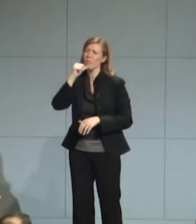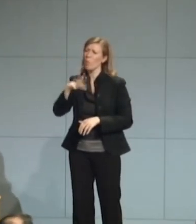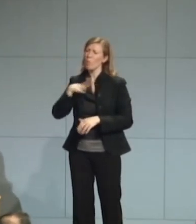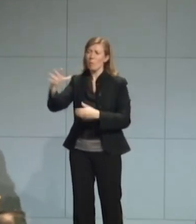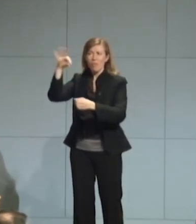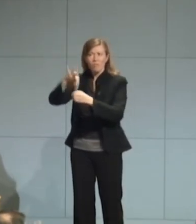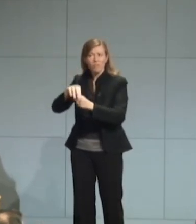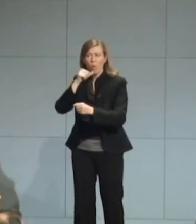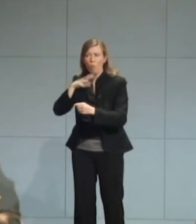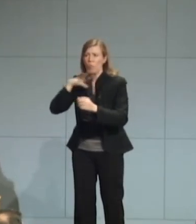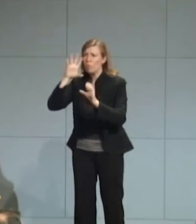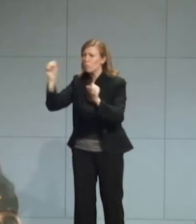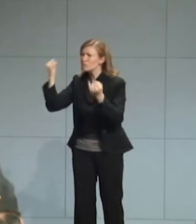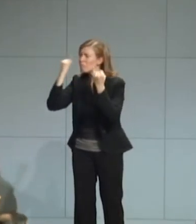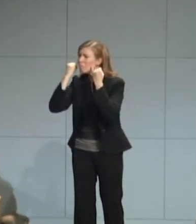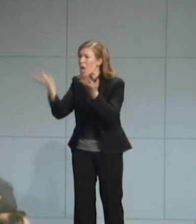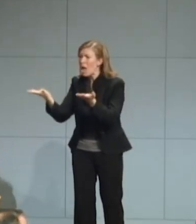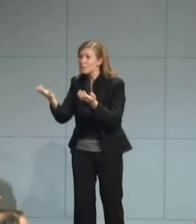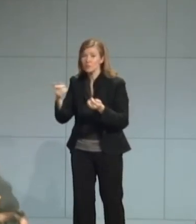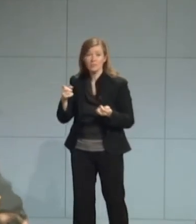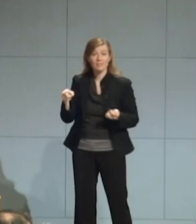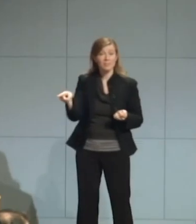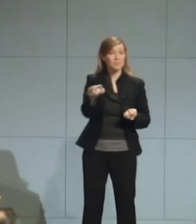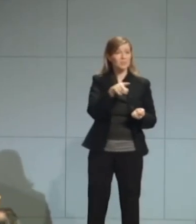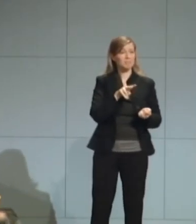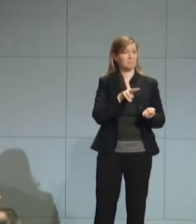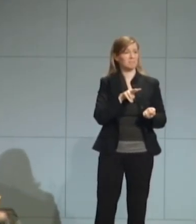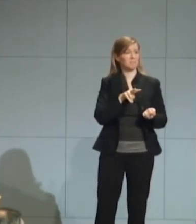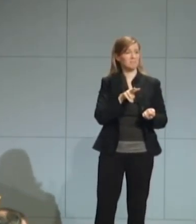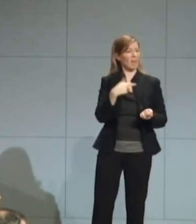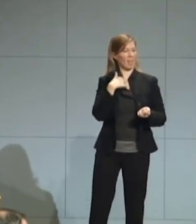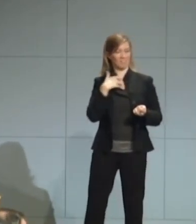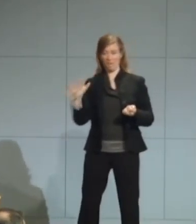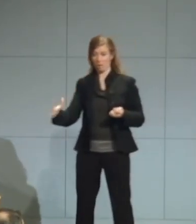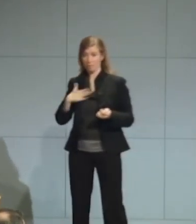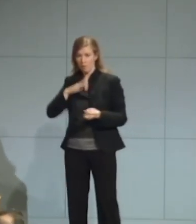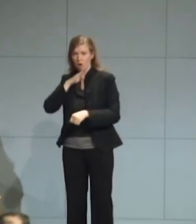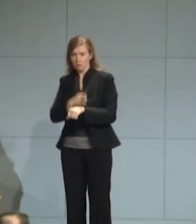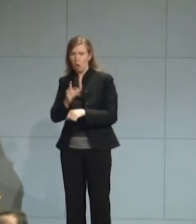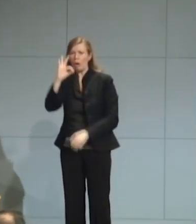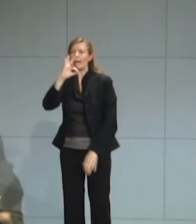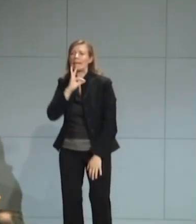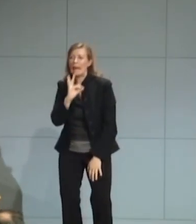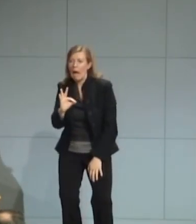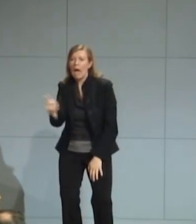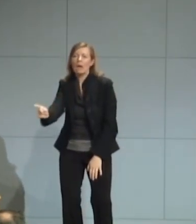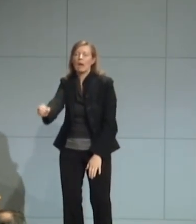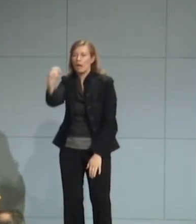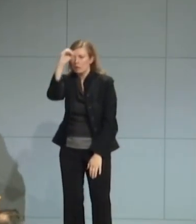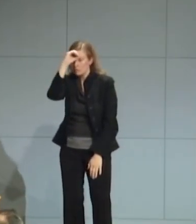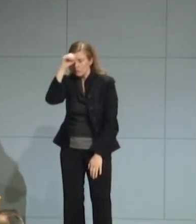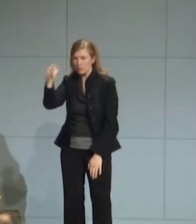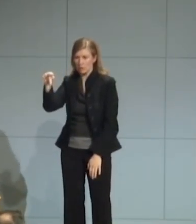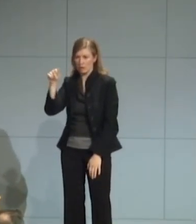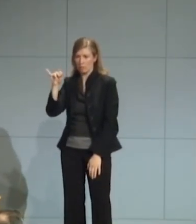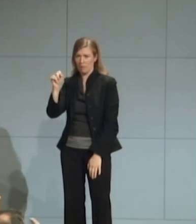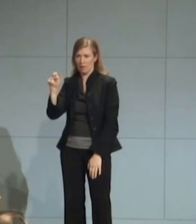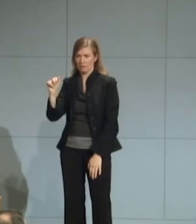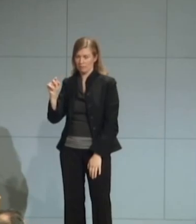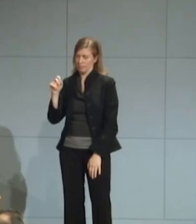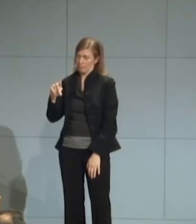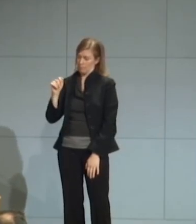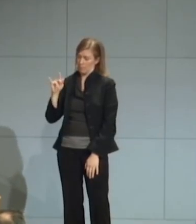is mightily important, is critical for us to remember, so that we do not, in fact, repeat the mistakes